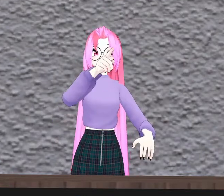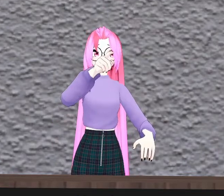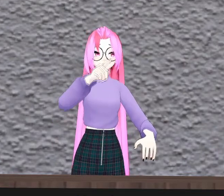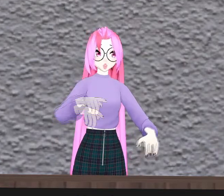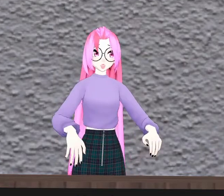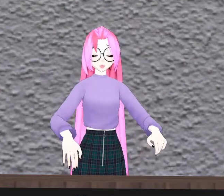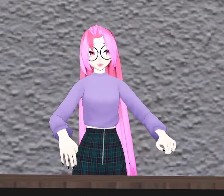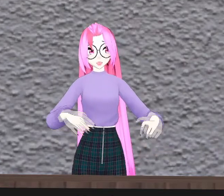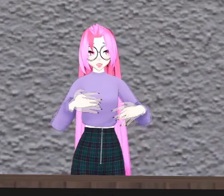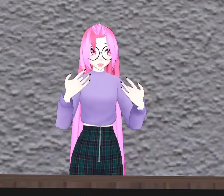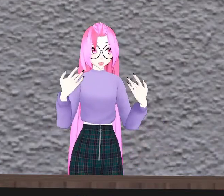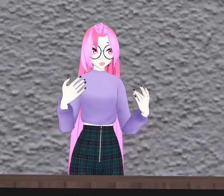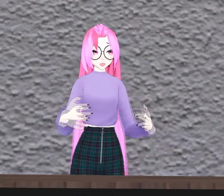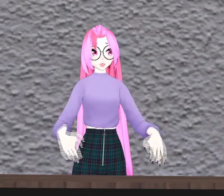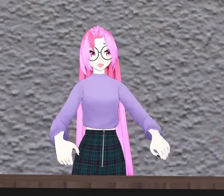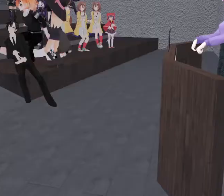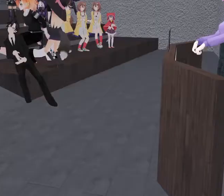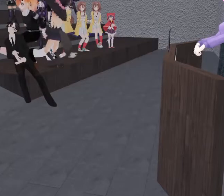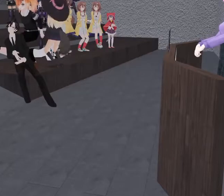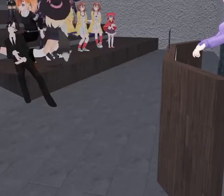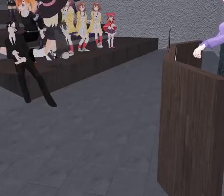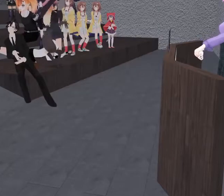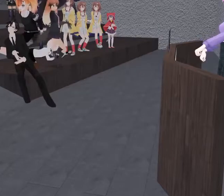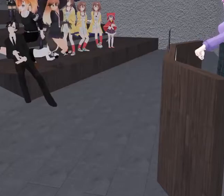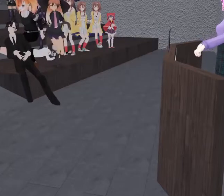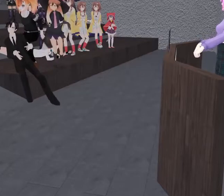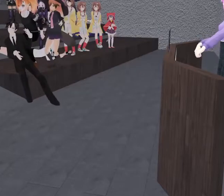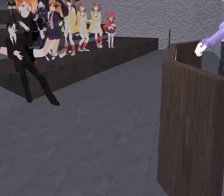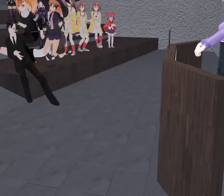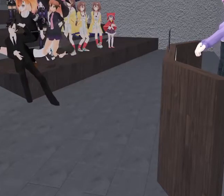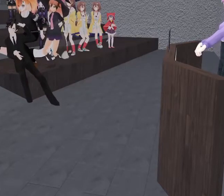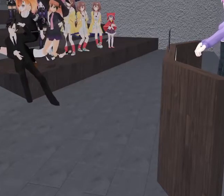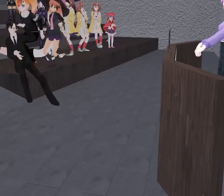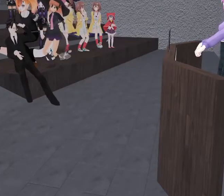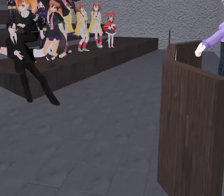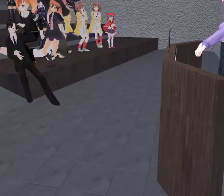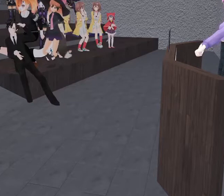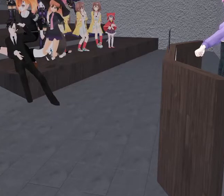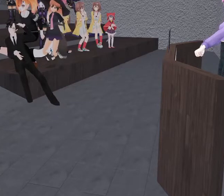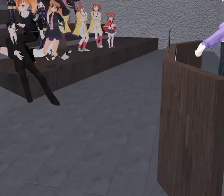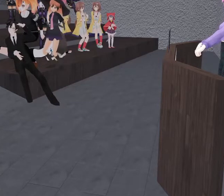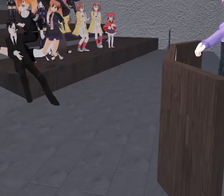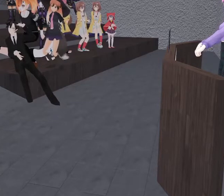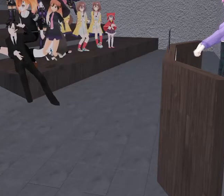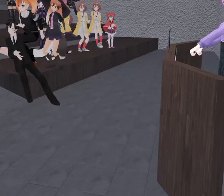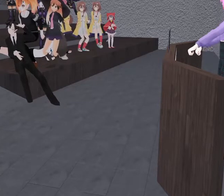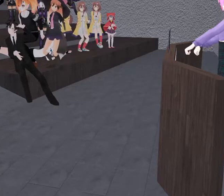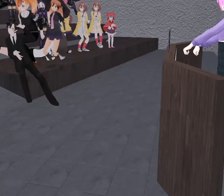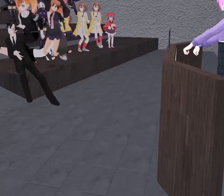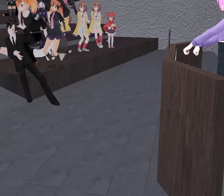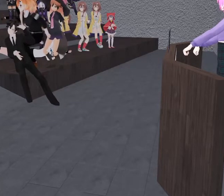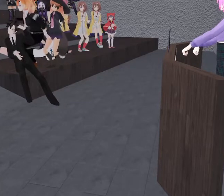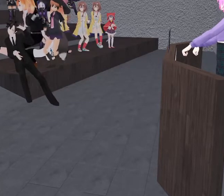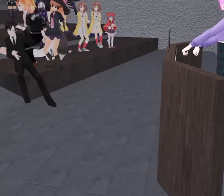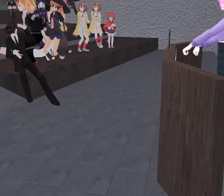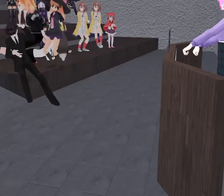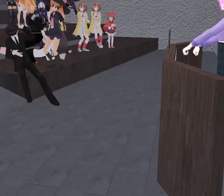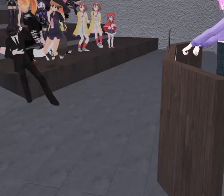a question? What's up? I do, and kind of bouncing off the back of that. First off, I want to say